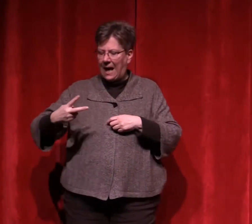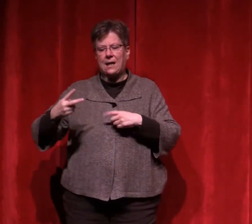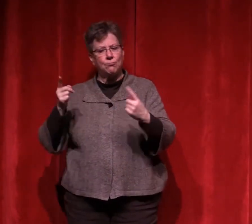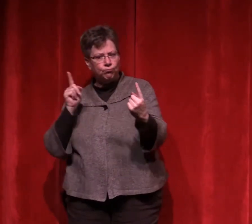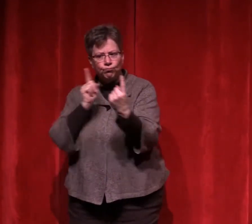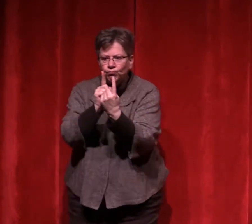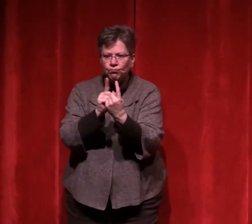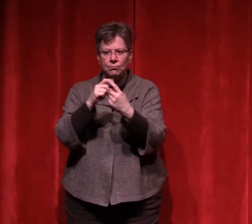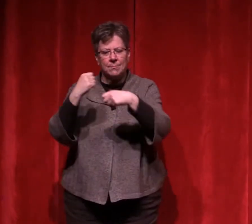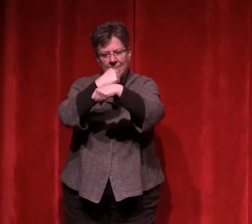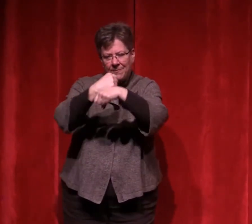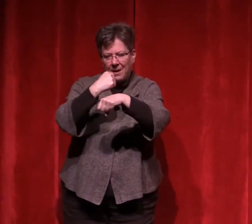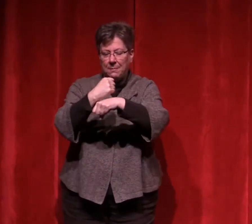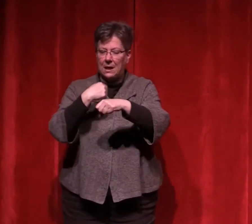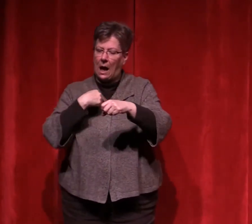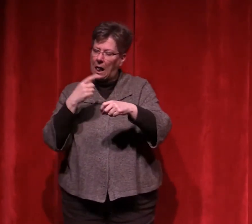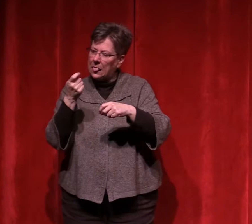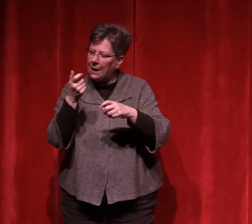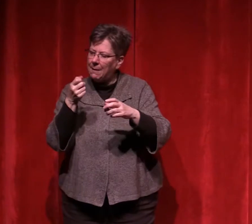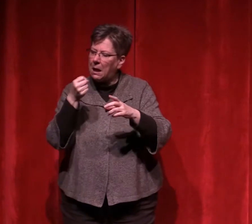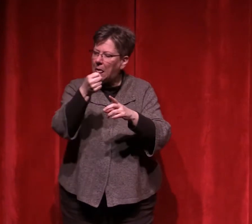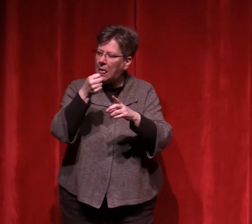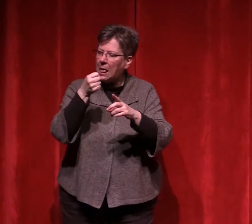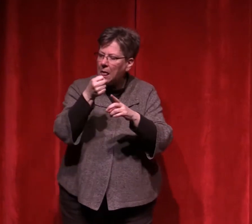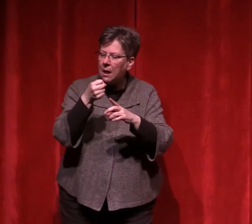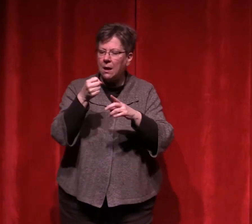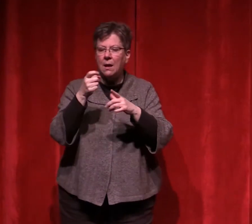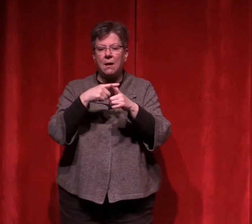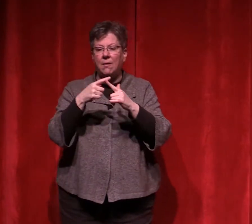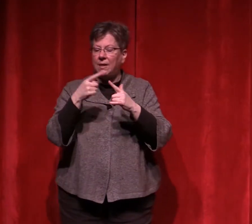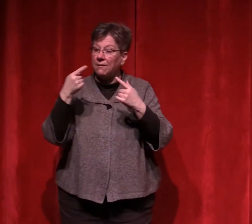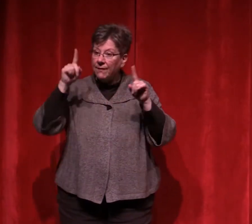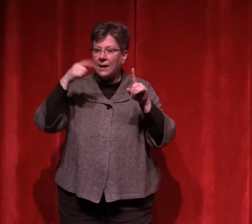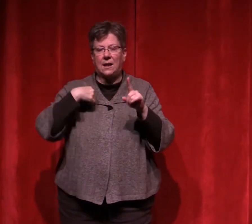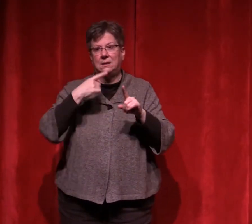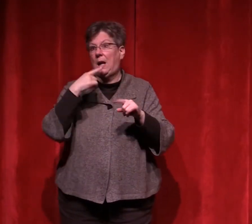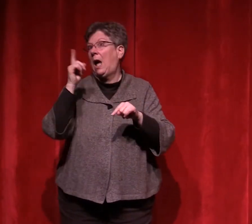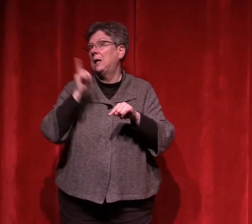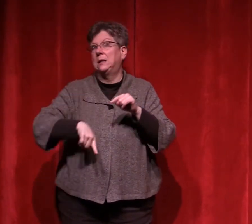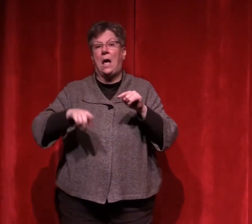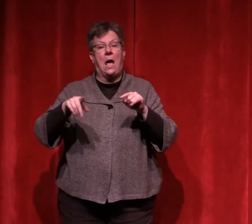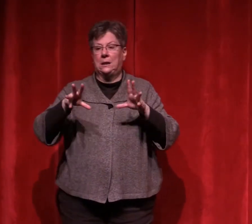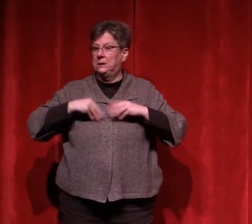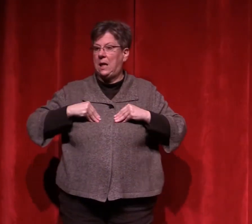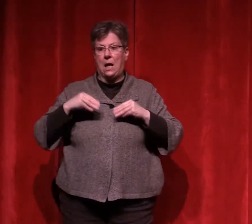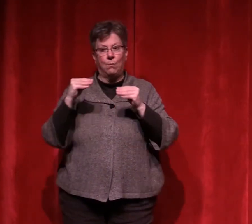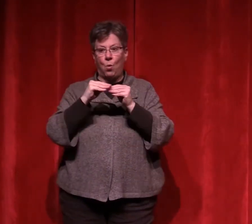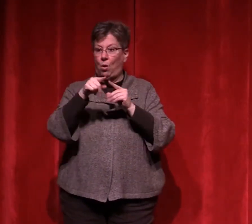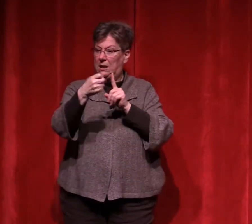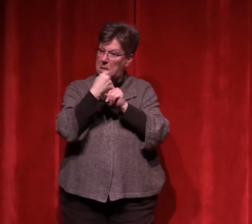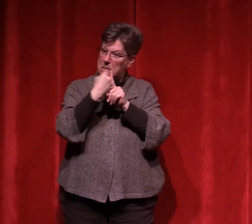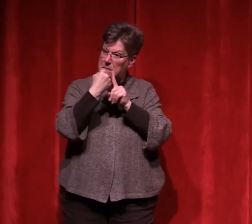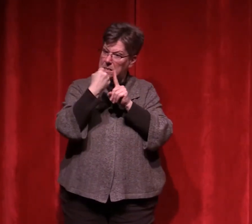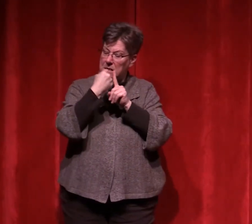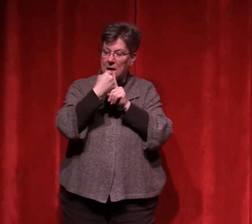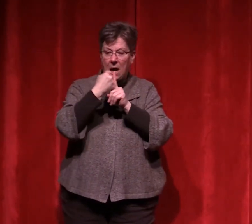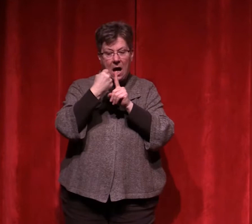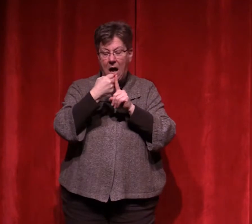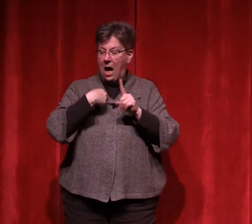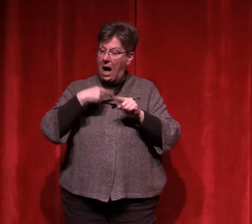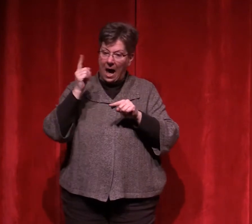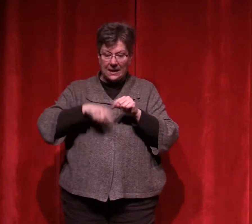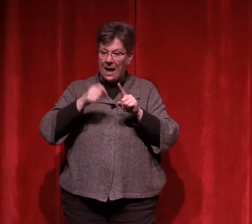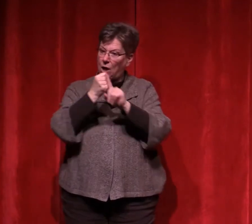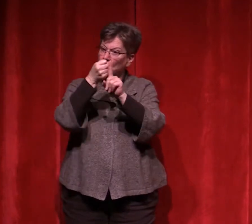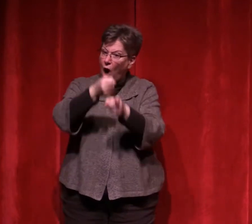back to him. You know, I'm feeling pretty good. And then finally, I'm like, I can't take this anymore. This kid, he's not going to get me down, and I can't